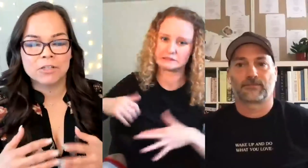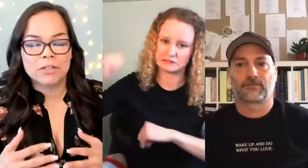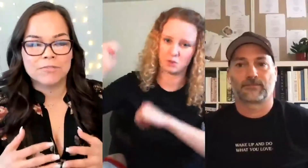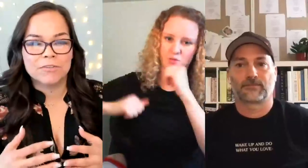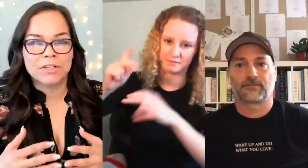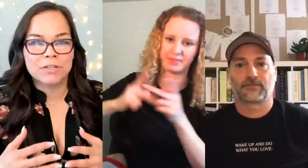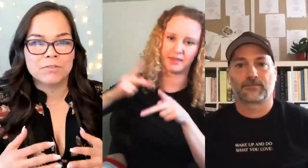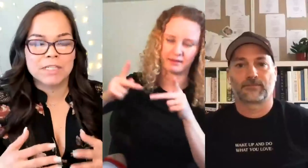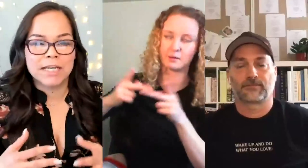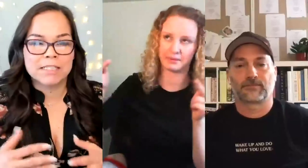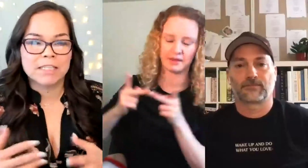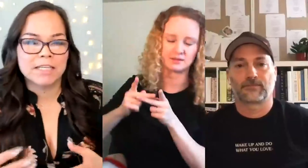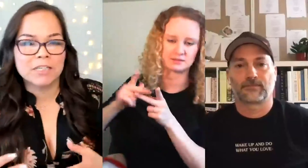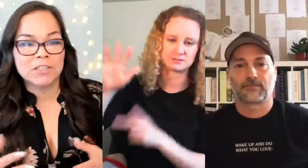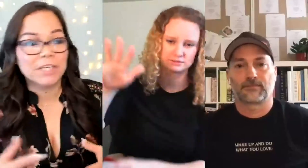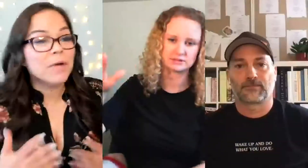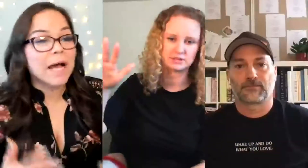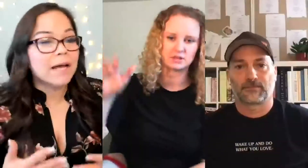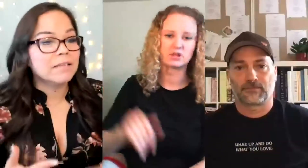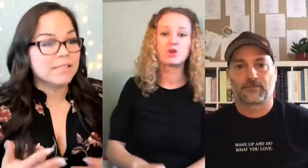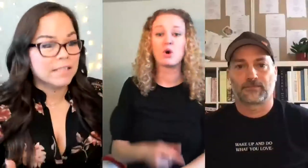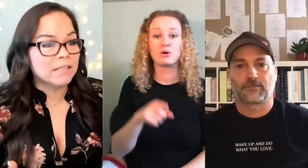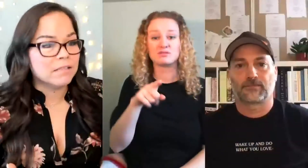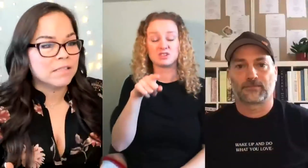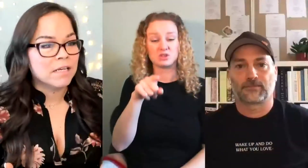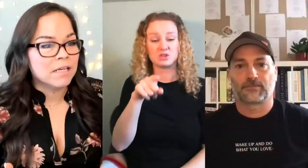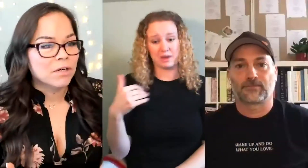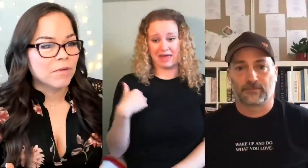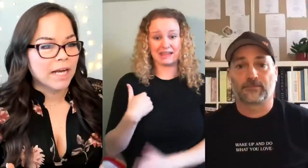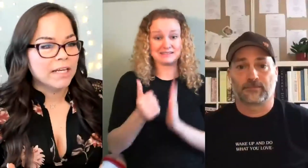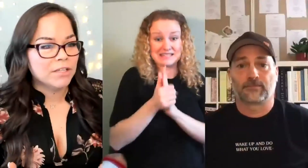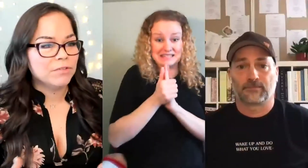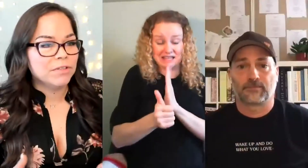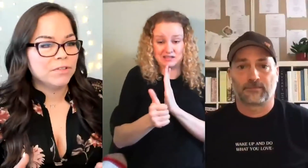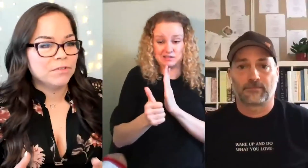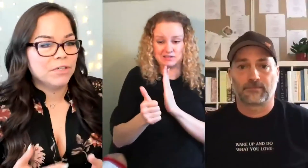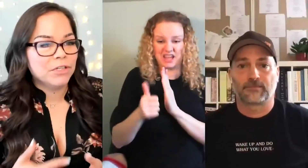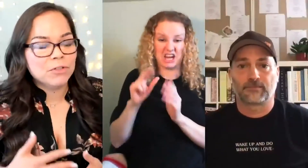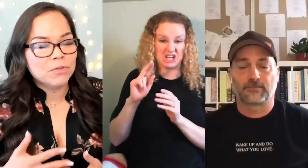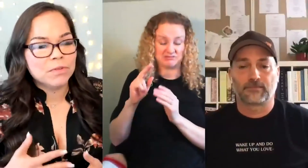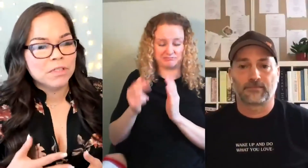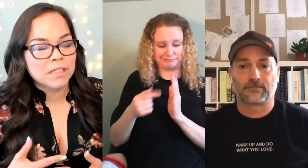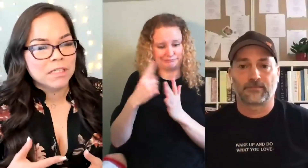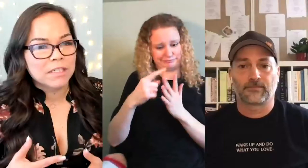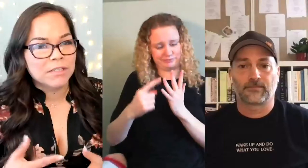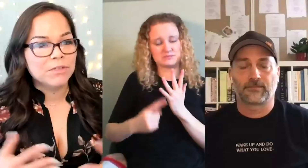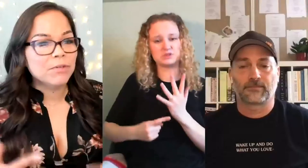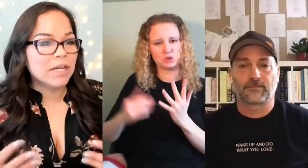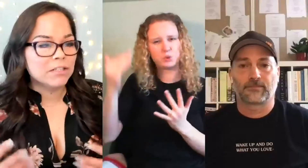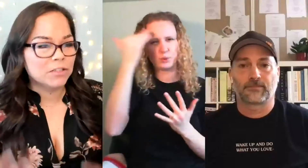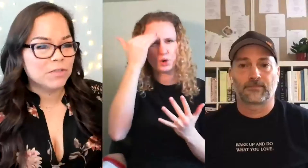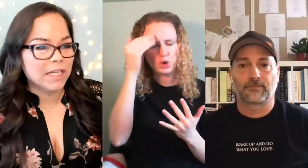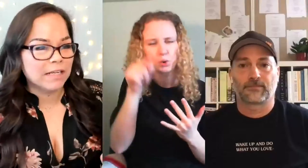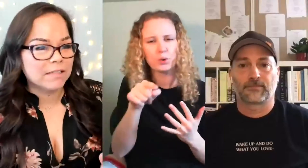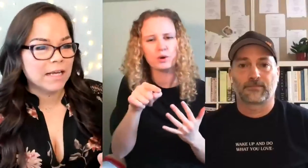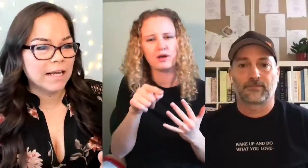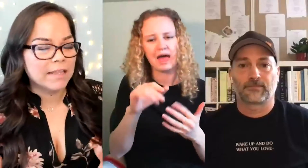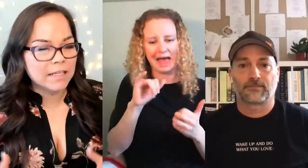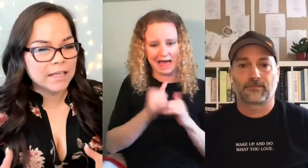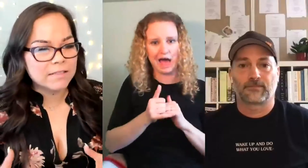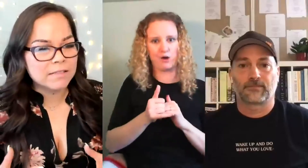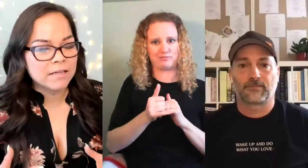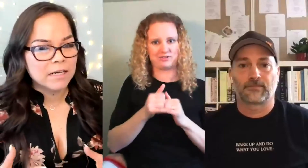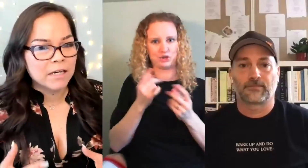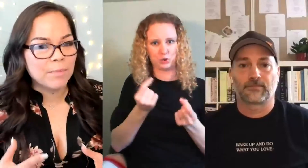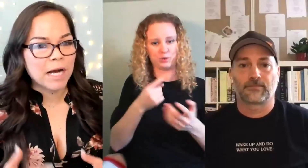it took for you to get into the kitchen. Like, you had skills, right? You knew how to do things. And I